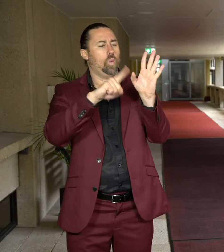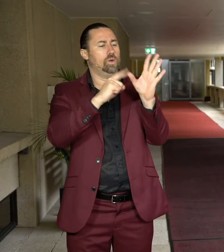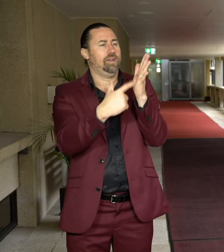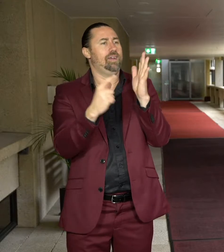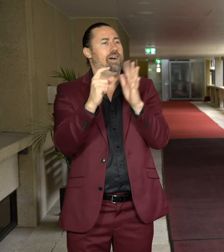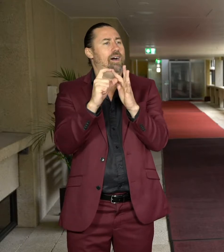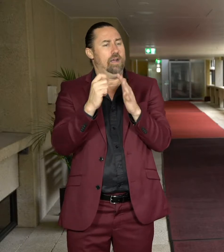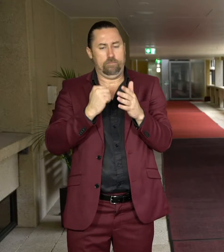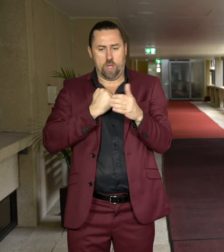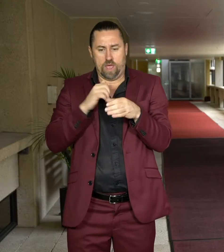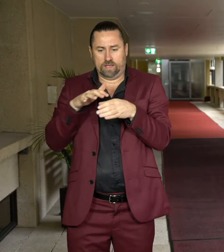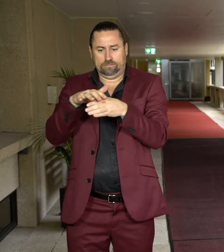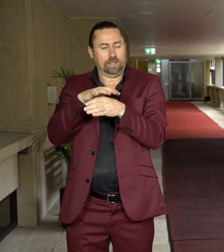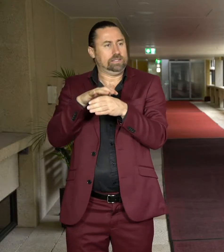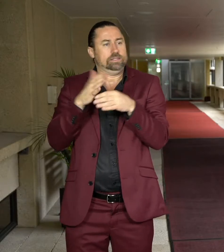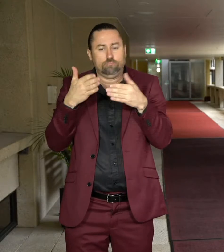the